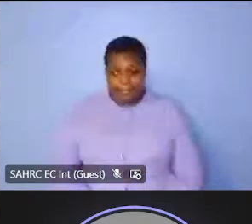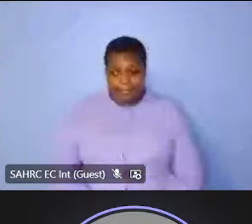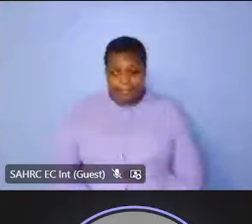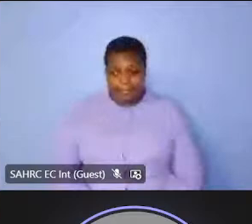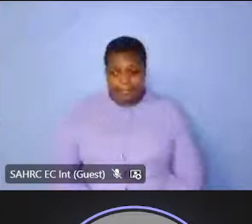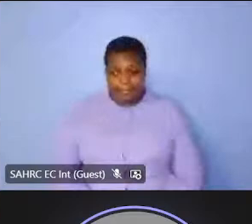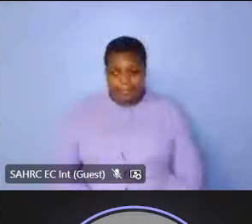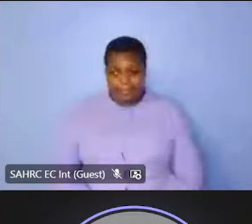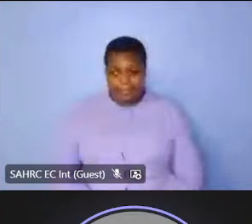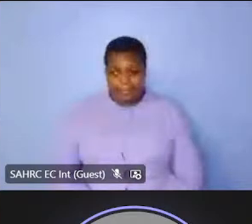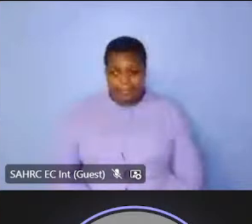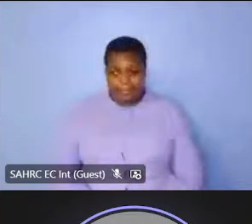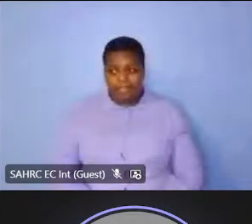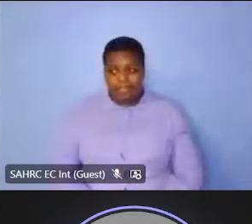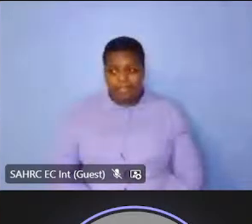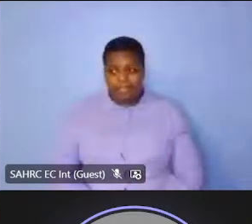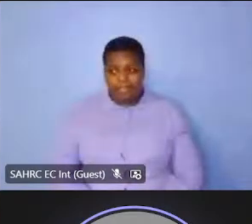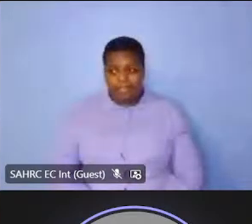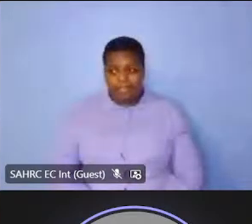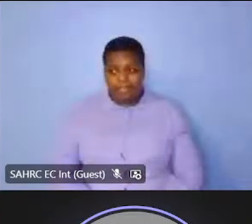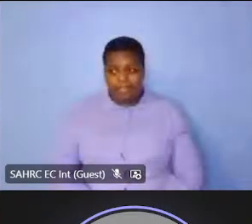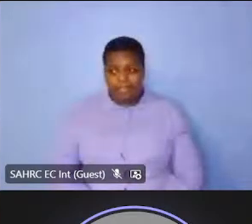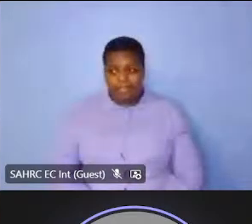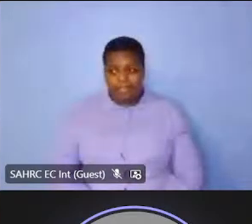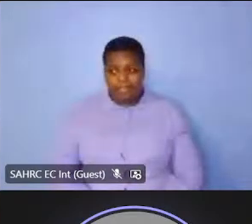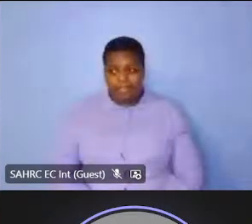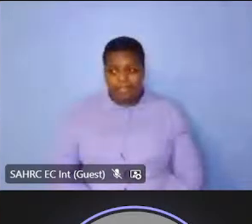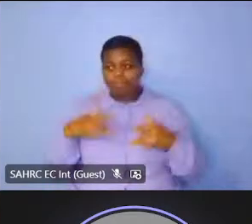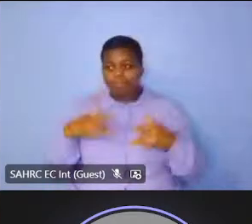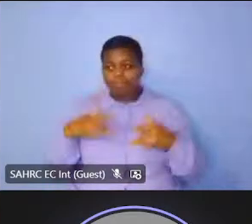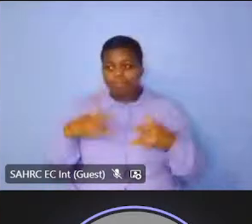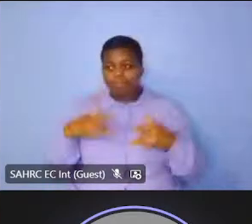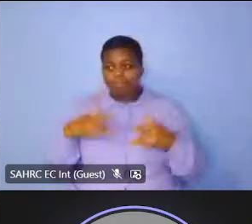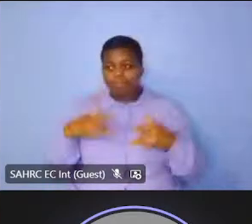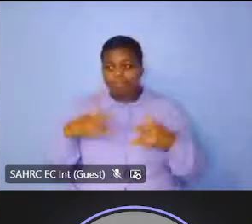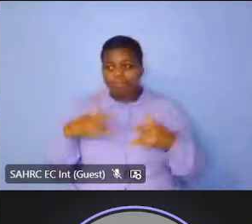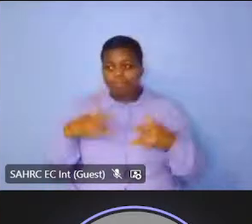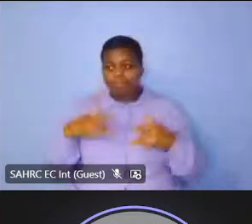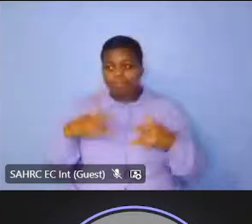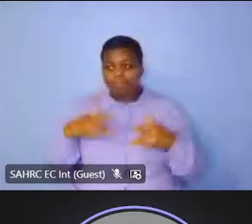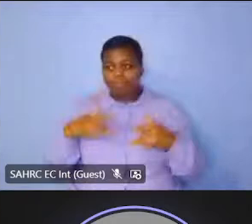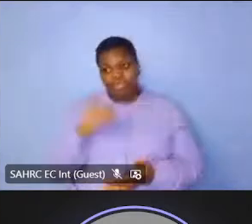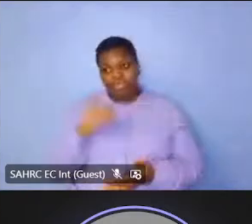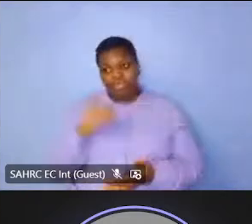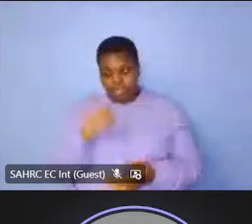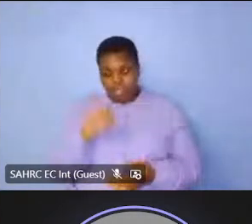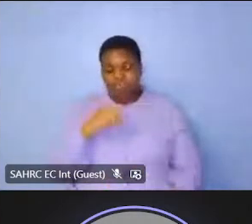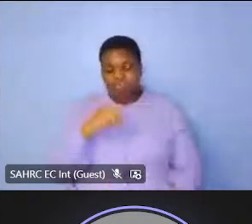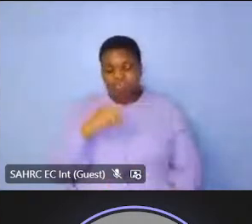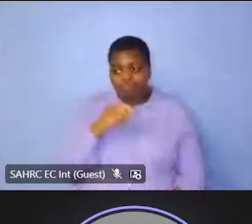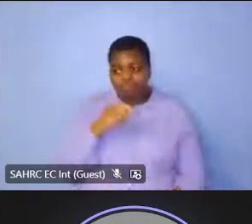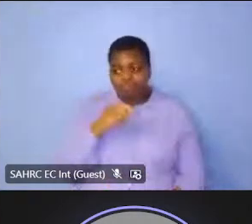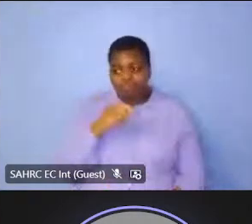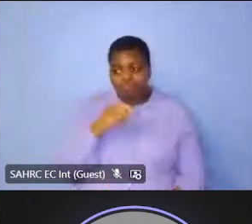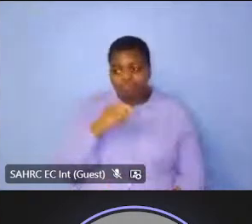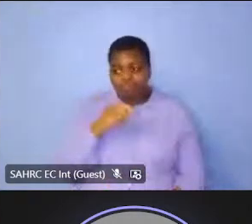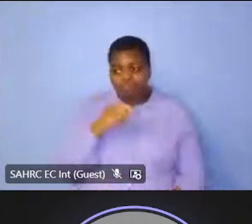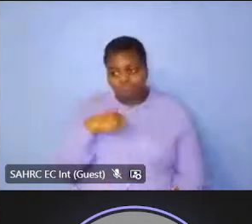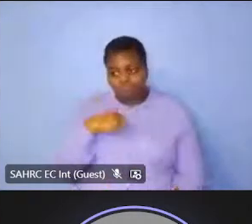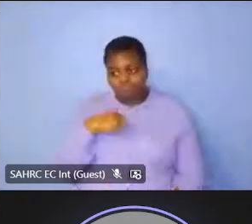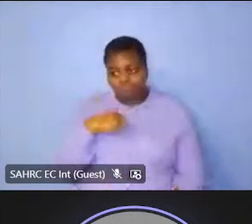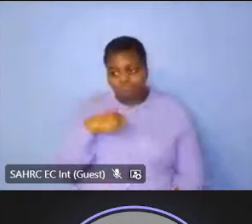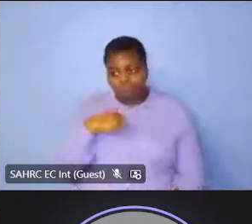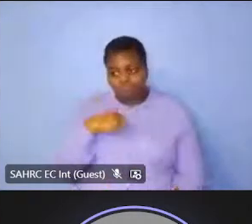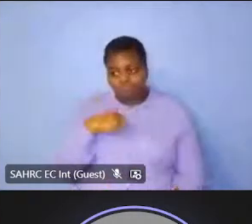And our concerns with the policies or the drafts that we have seen is that they, in as much as we welcome